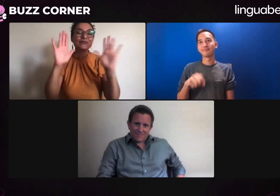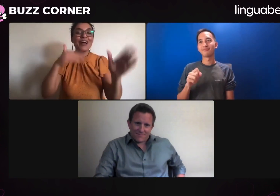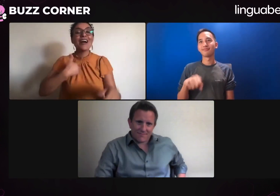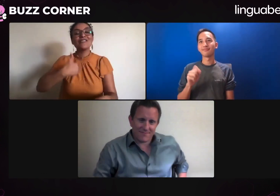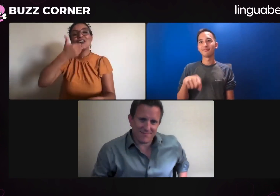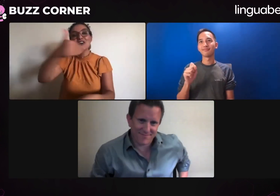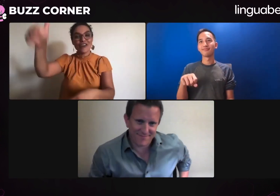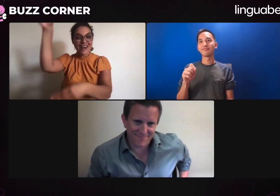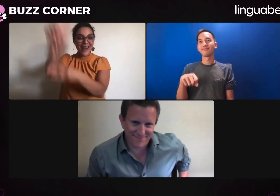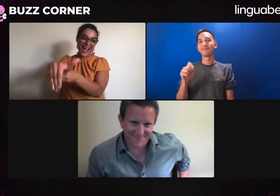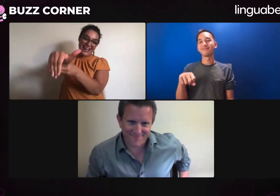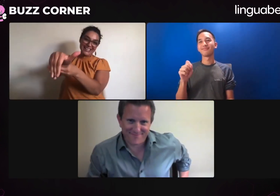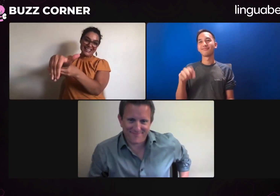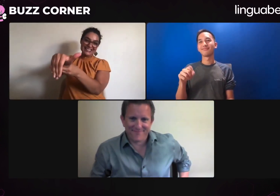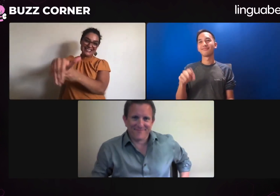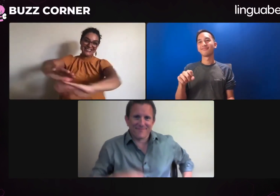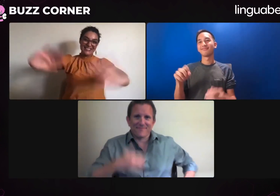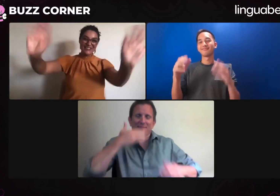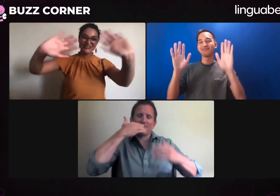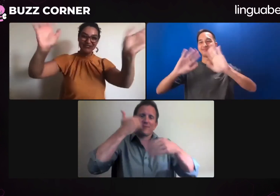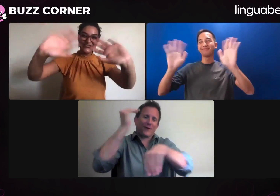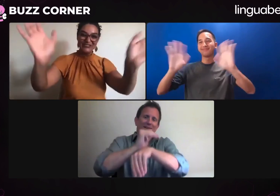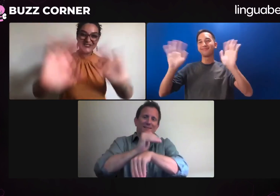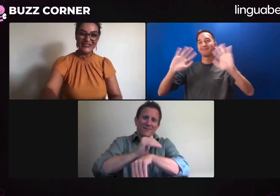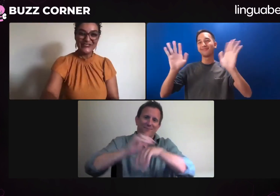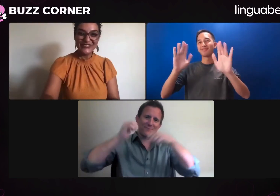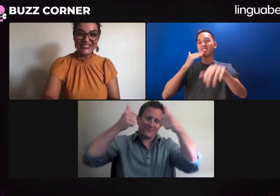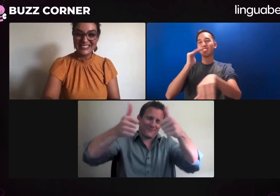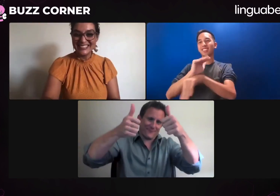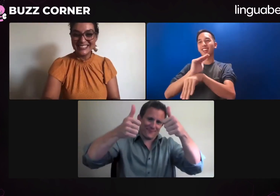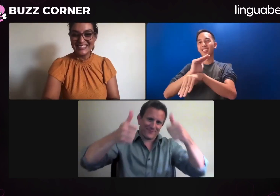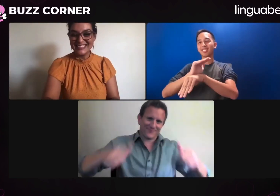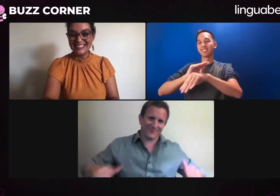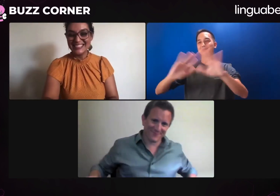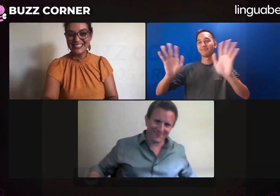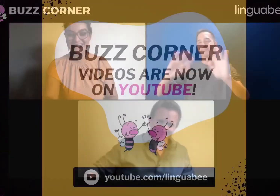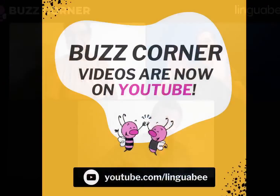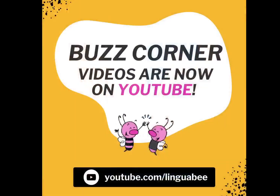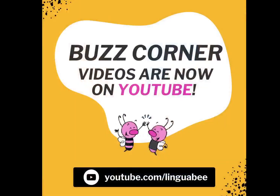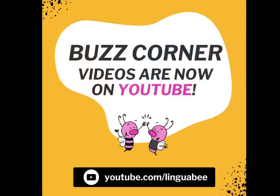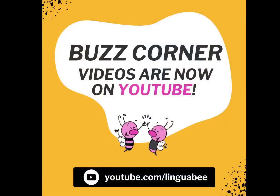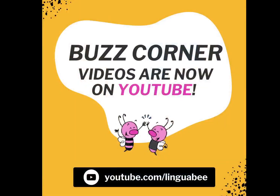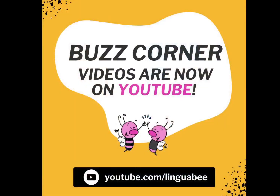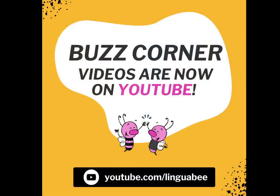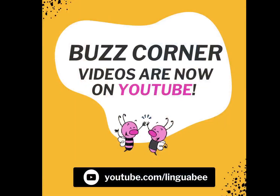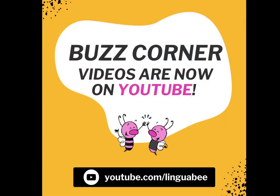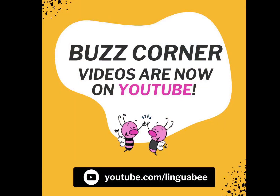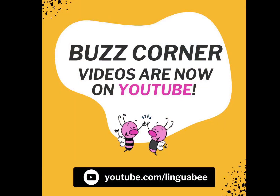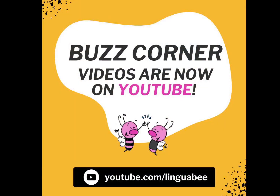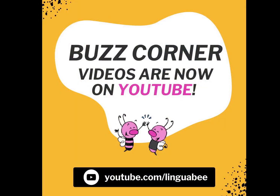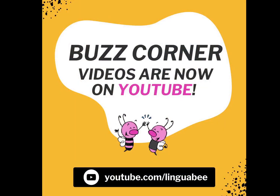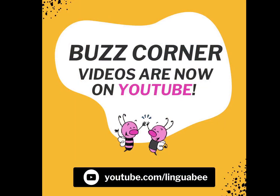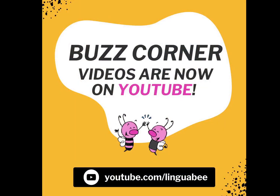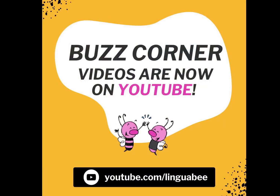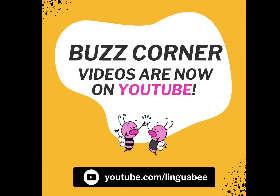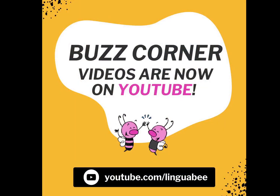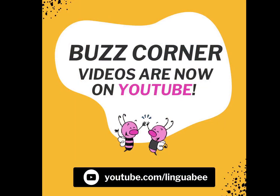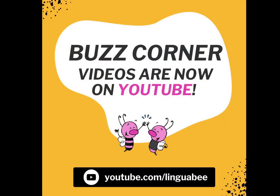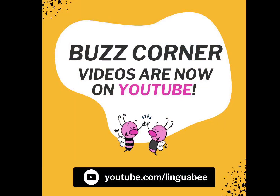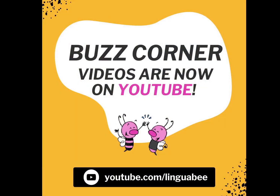so much for joining us tonight. Thank you so much. And everyone have a wonderful night. Goodbye. Have a fantastic evening. Goodbye.